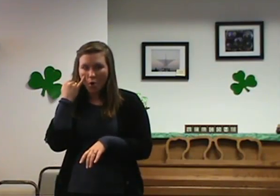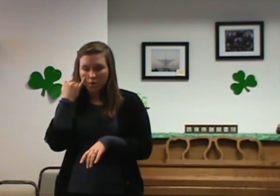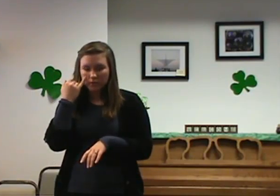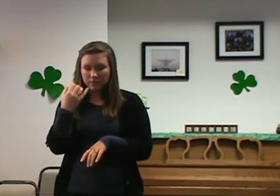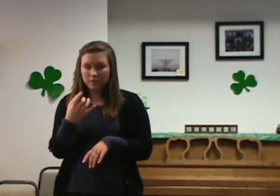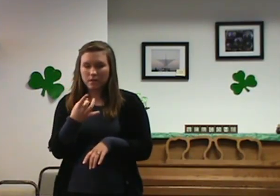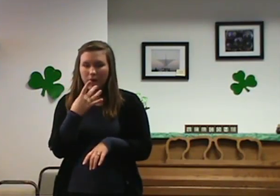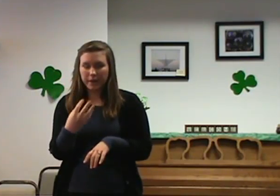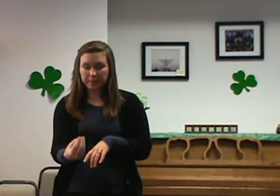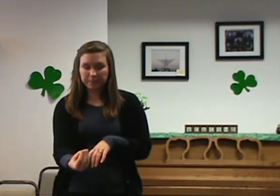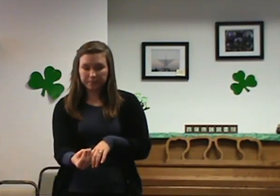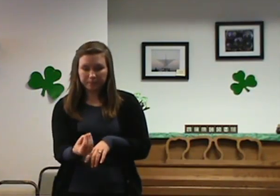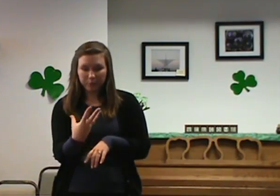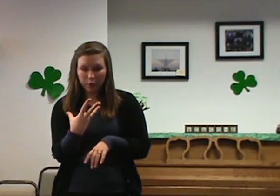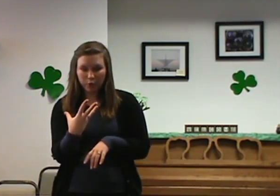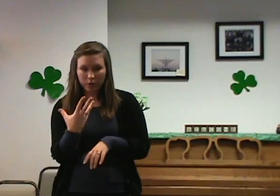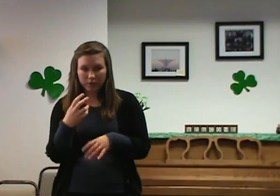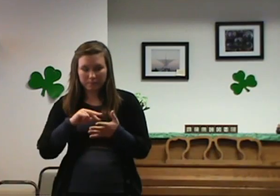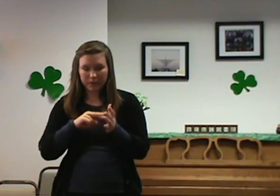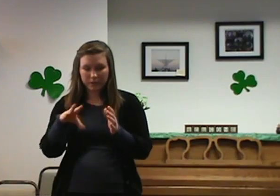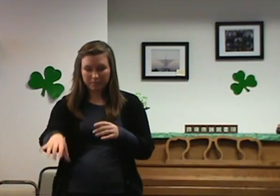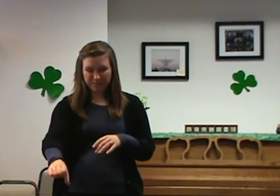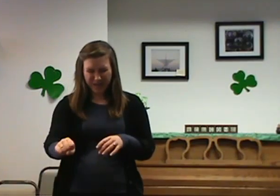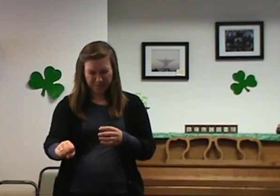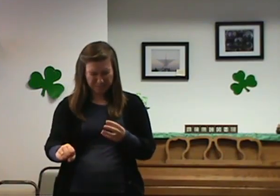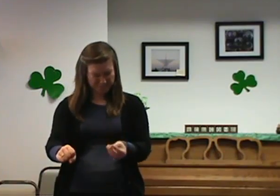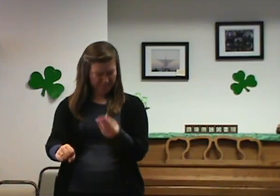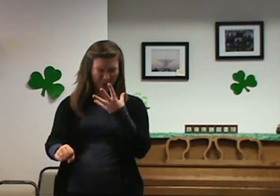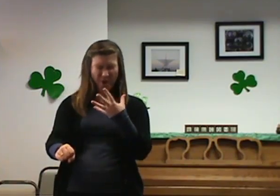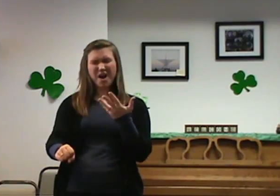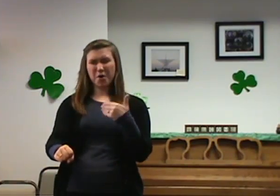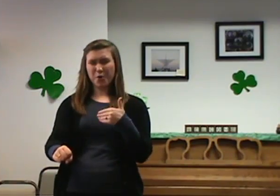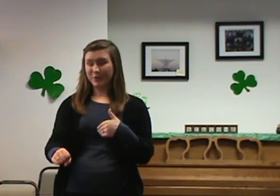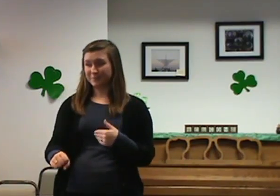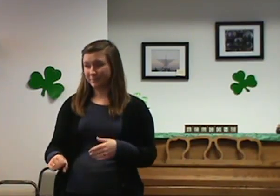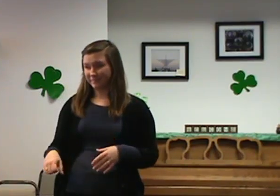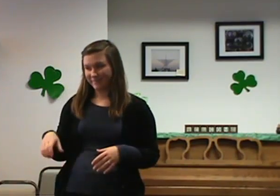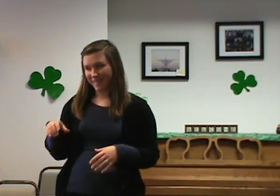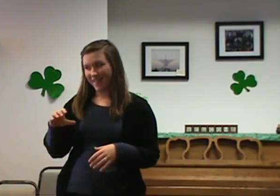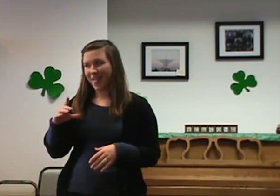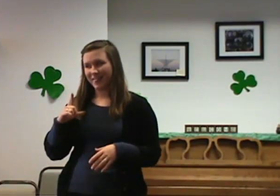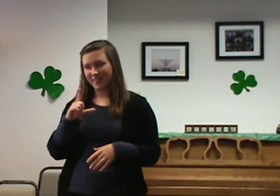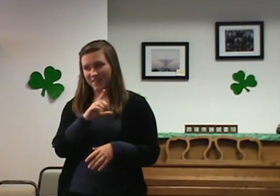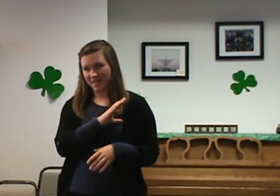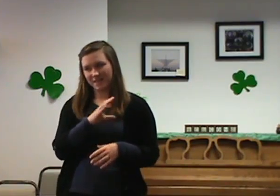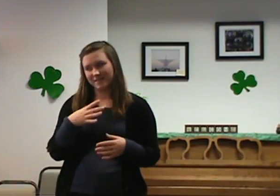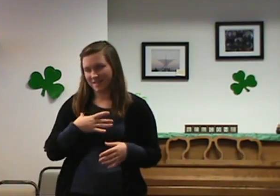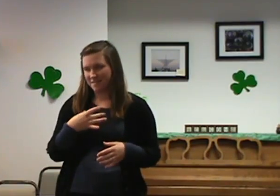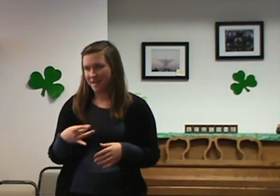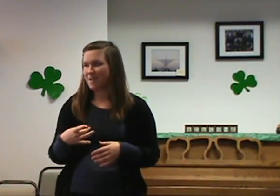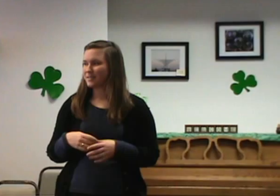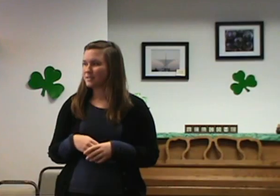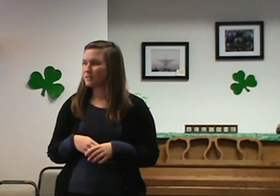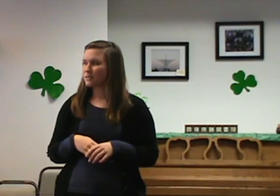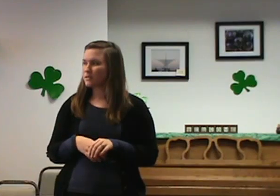not that I would do something like At that. least the light will go. Okay, we also have the lined paper, we have it in this